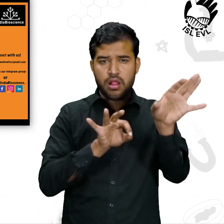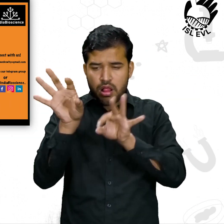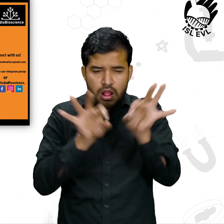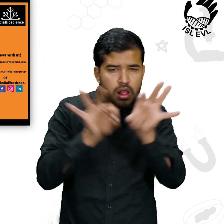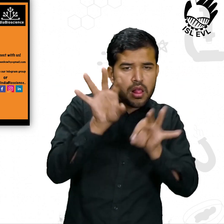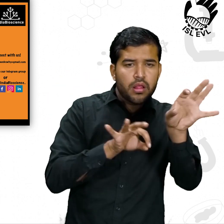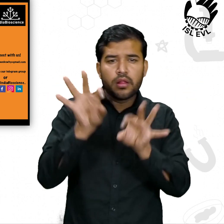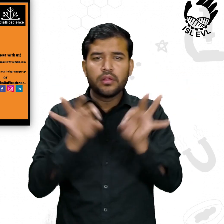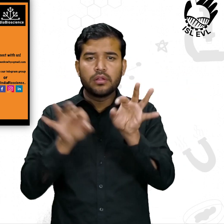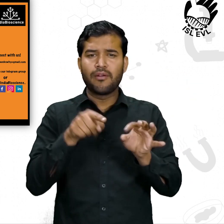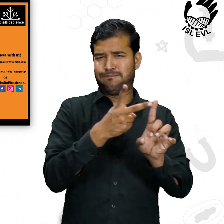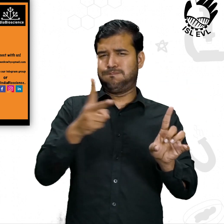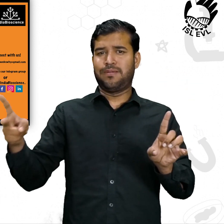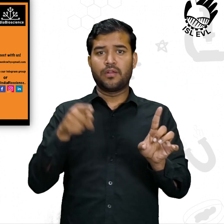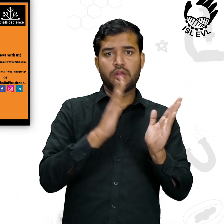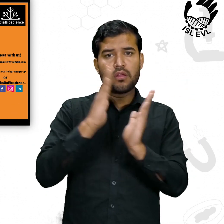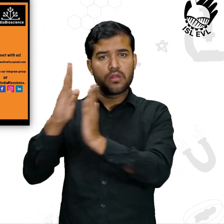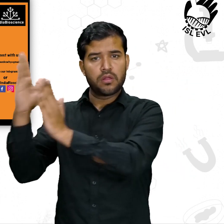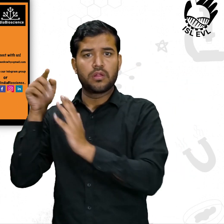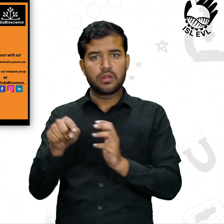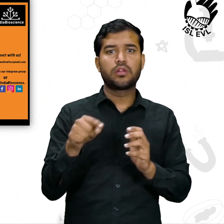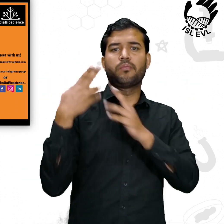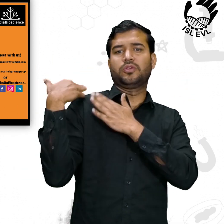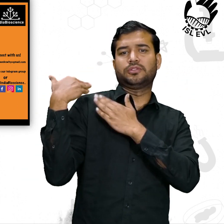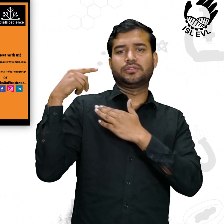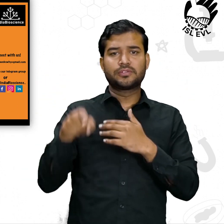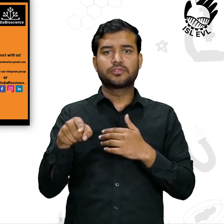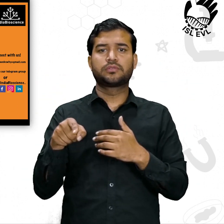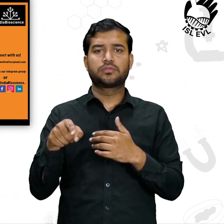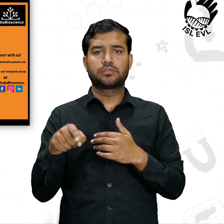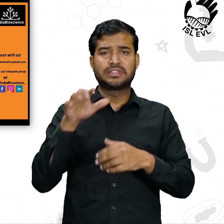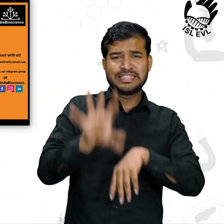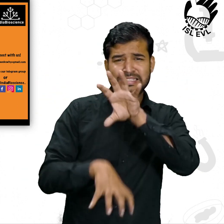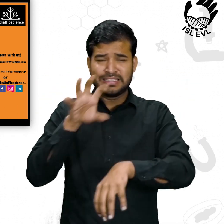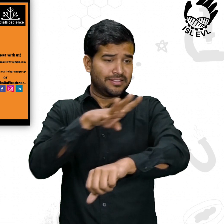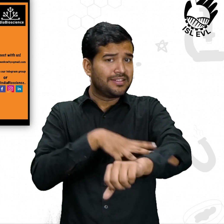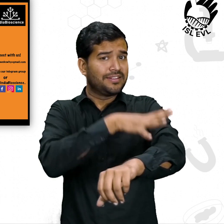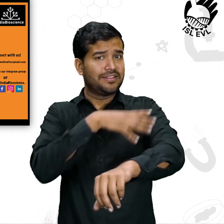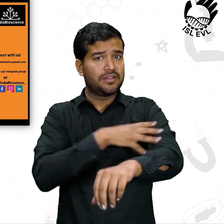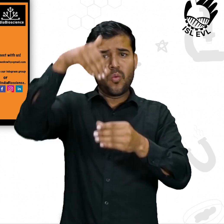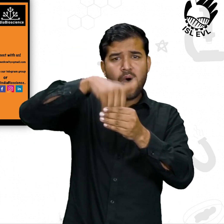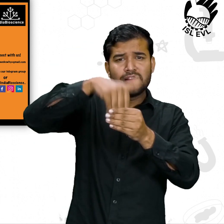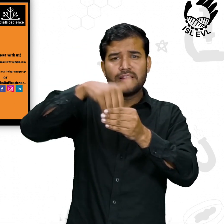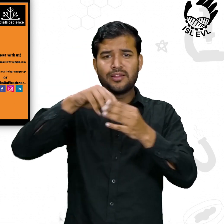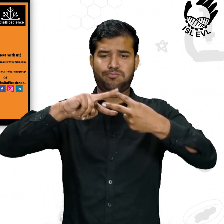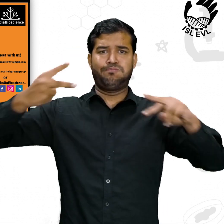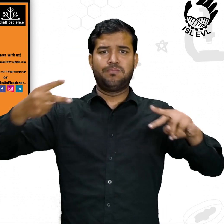pattern formation on the tiger's skin. That's interesting. Tell me more. So, there are basically two sets of